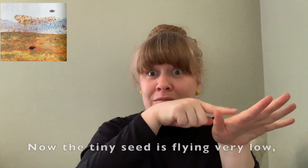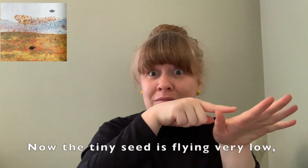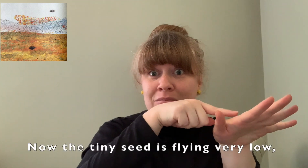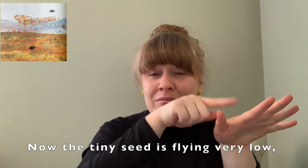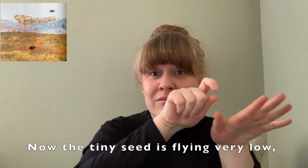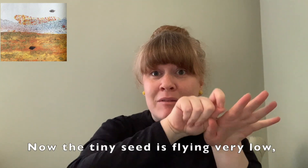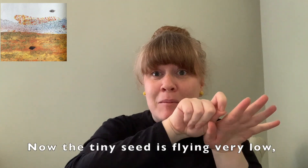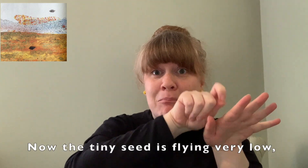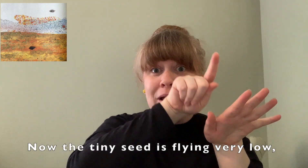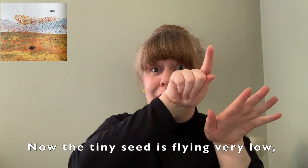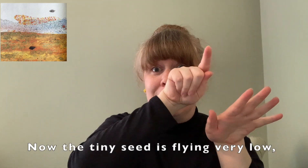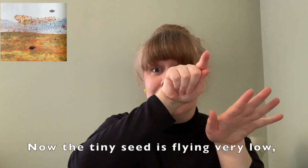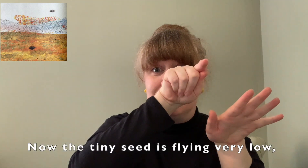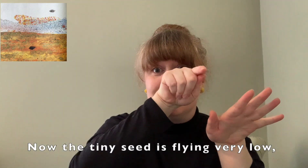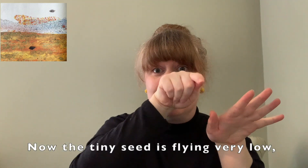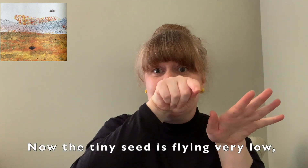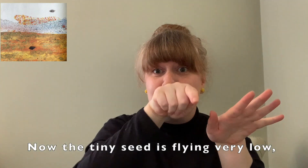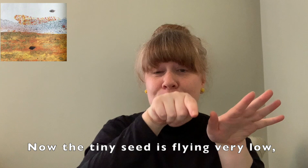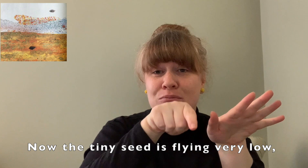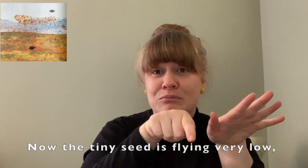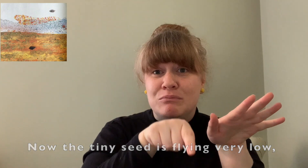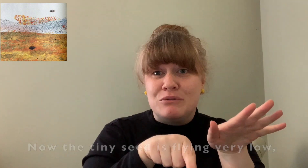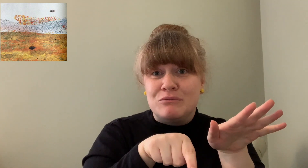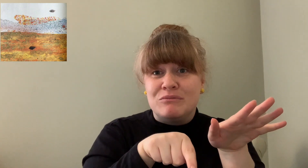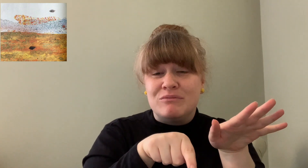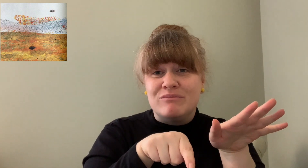Now the tiny seed is flying very low,